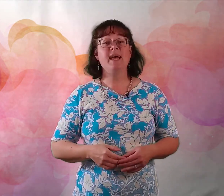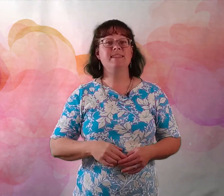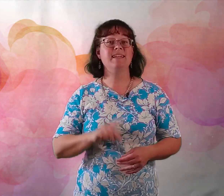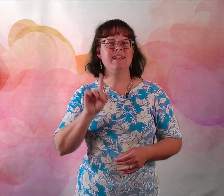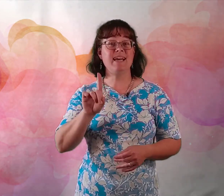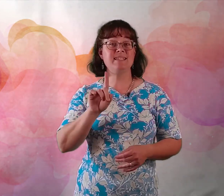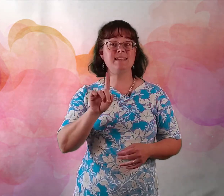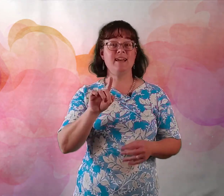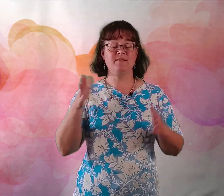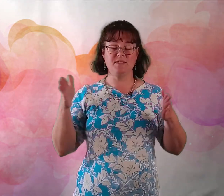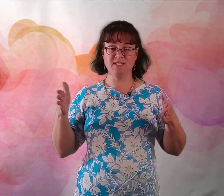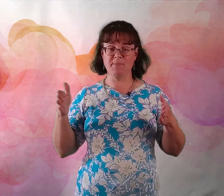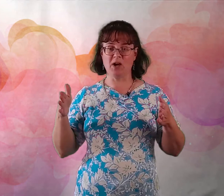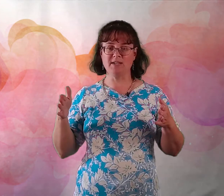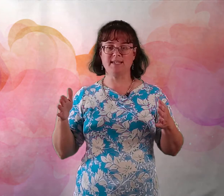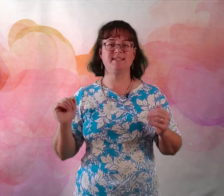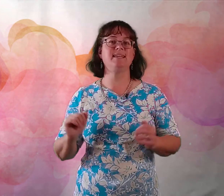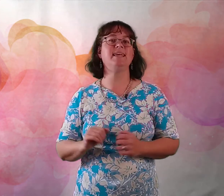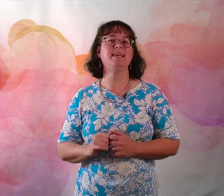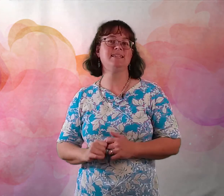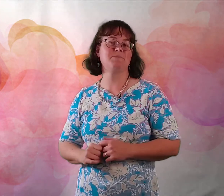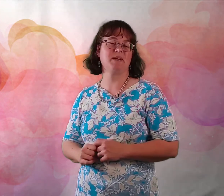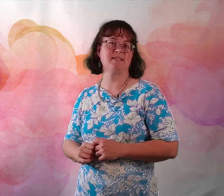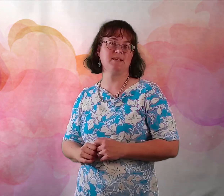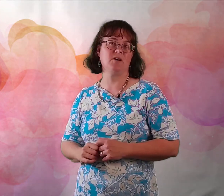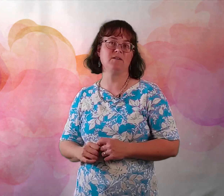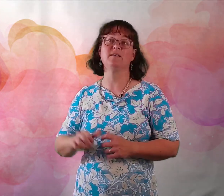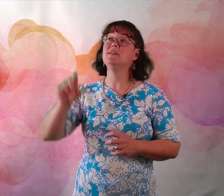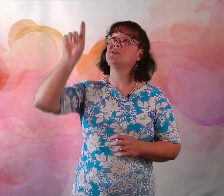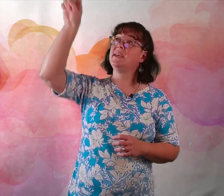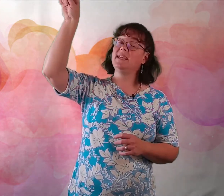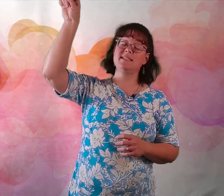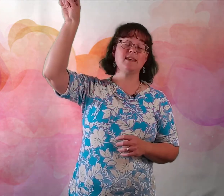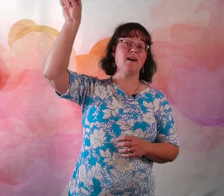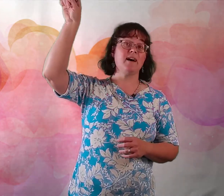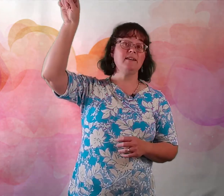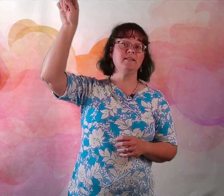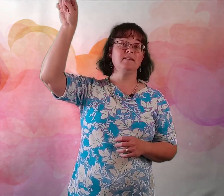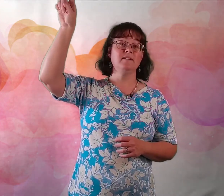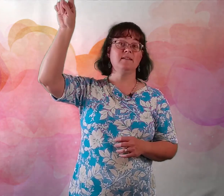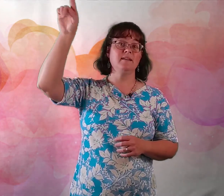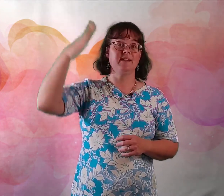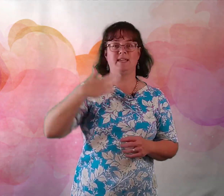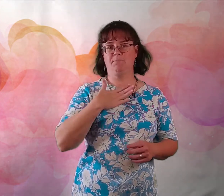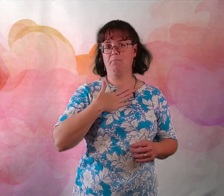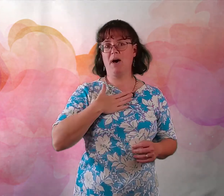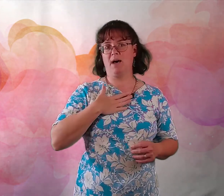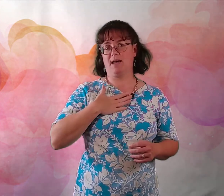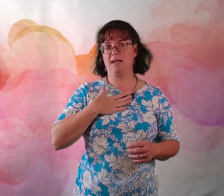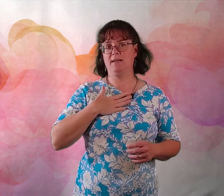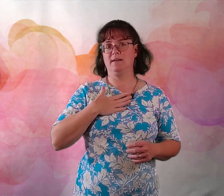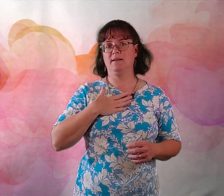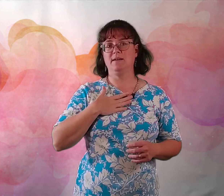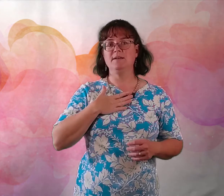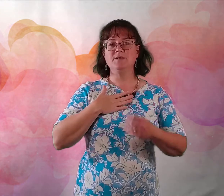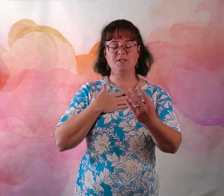The last line of this part says, He is my song. So He is God, is my